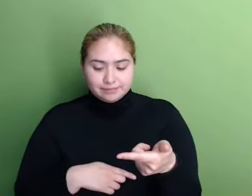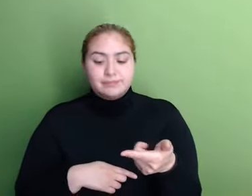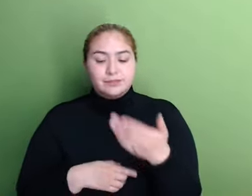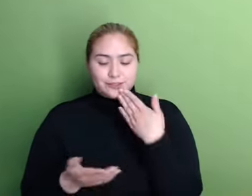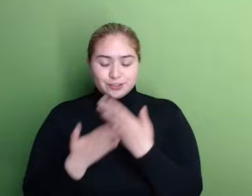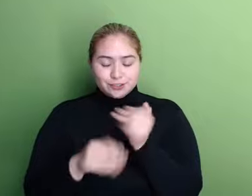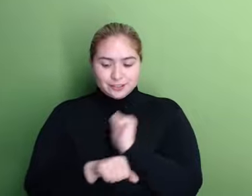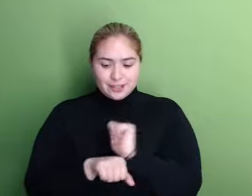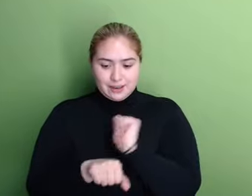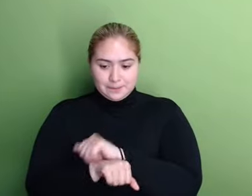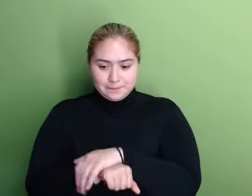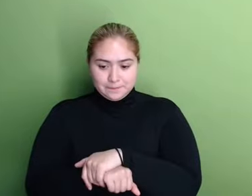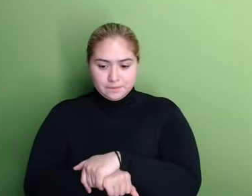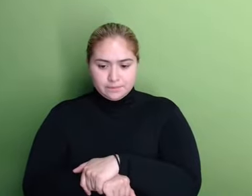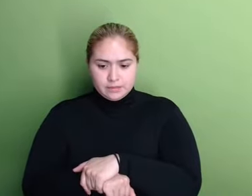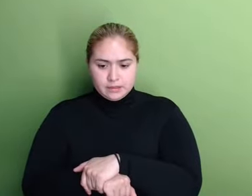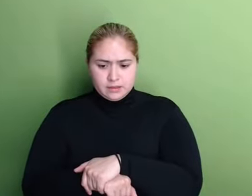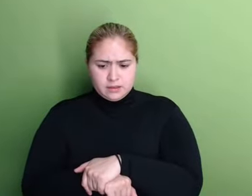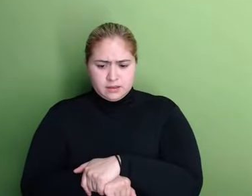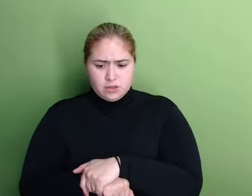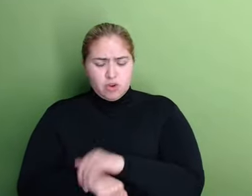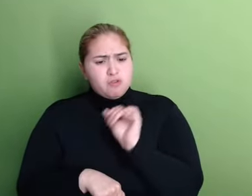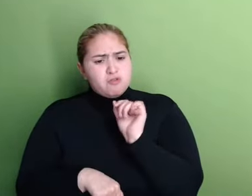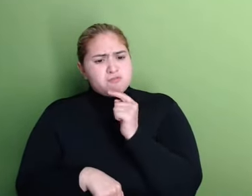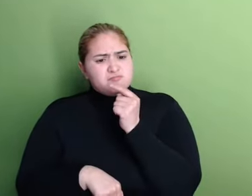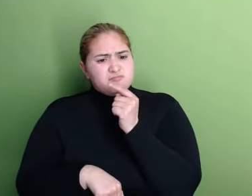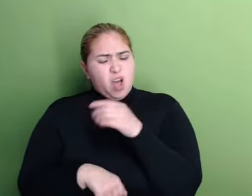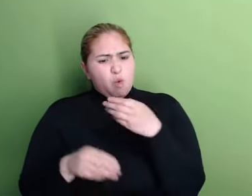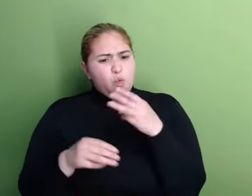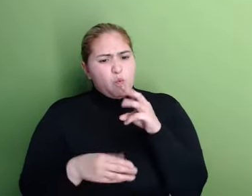Triploblastic. We said that these worms are in what phylum?